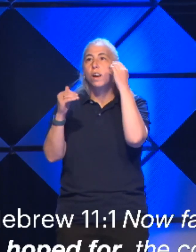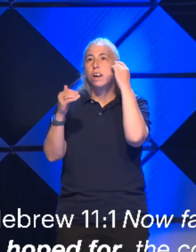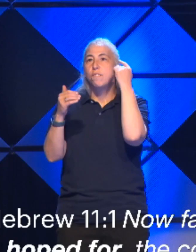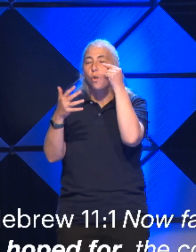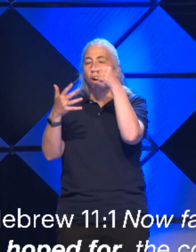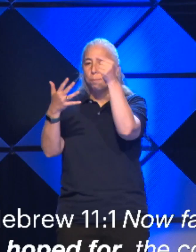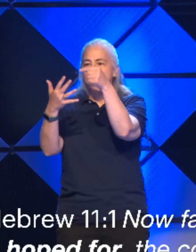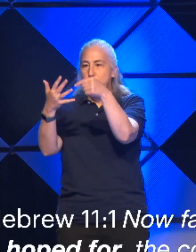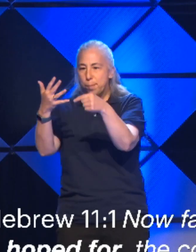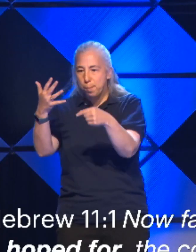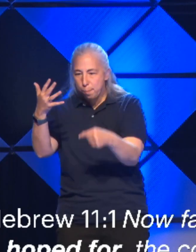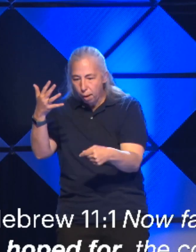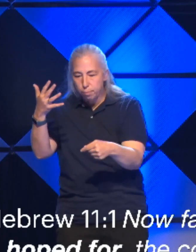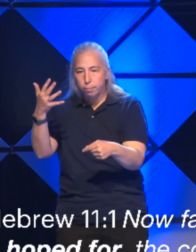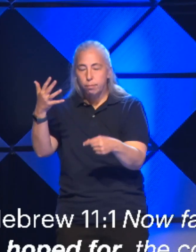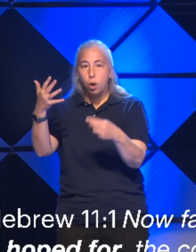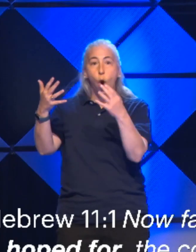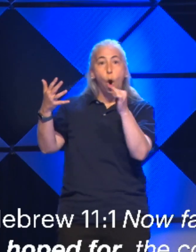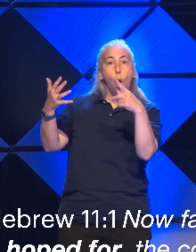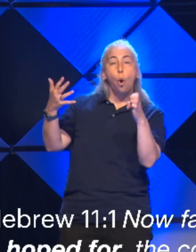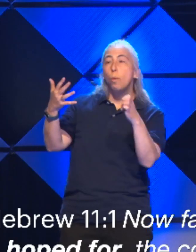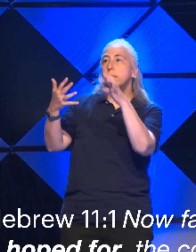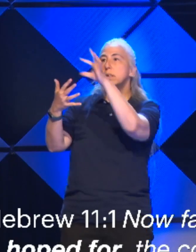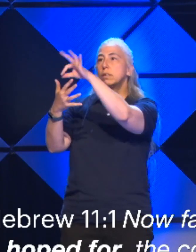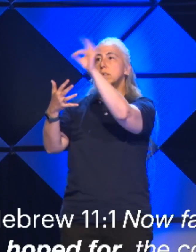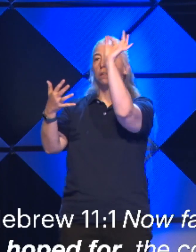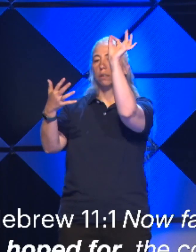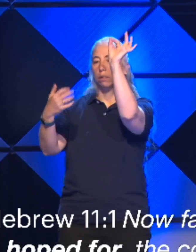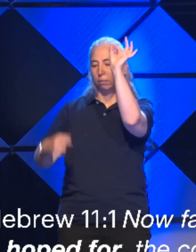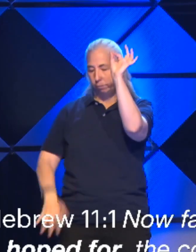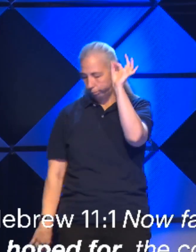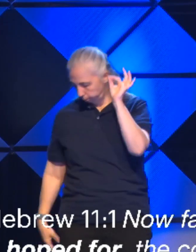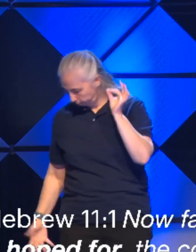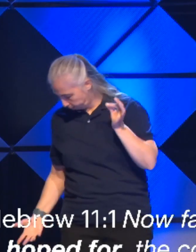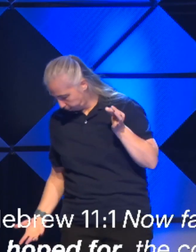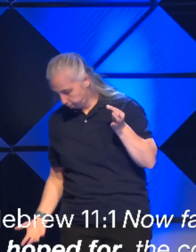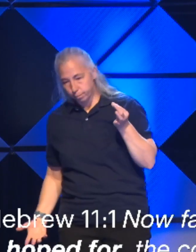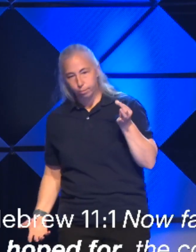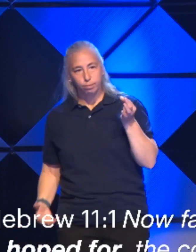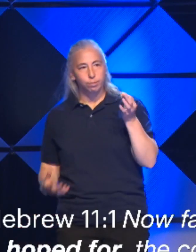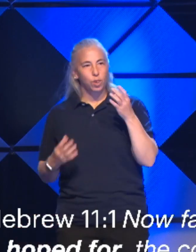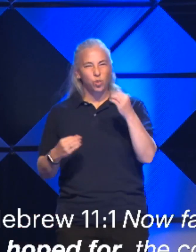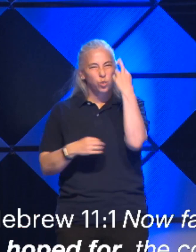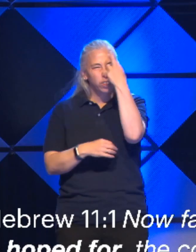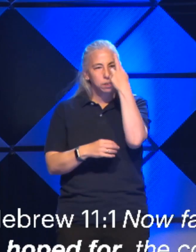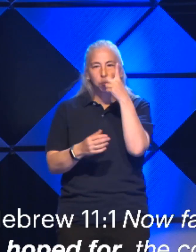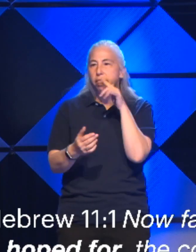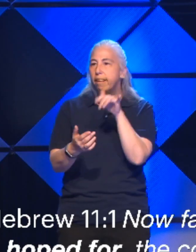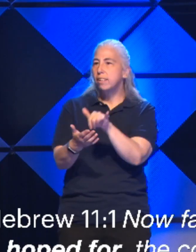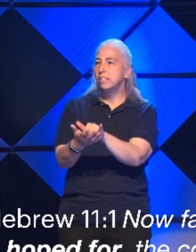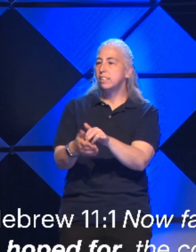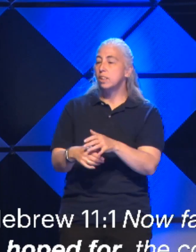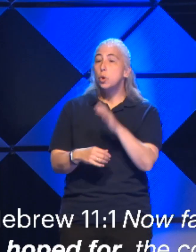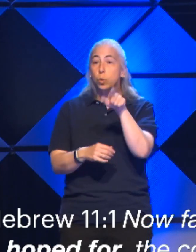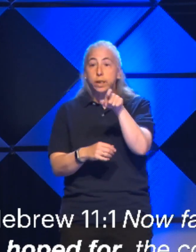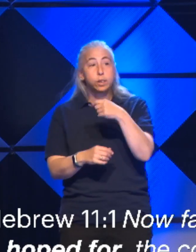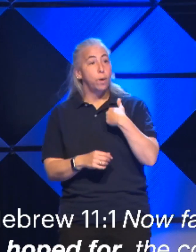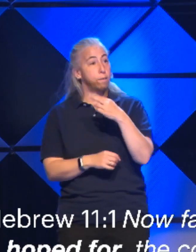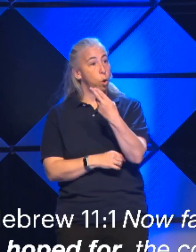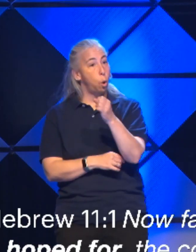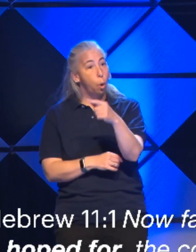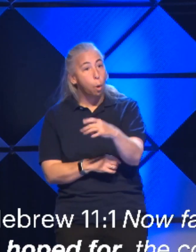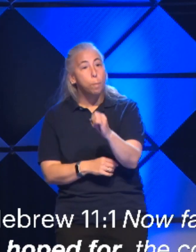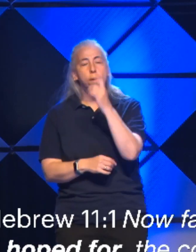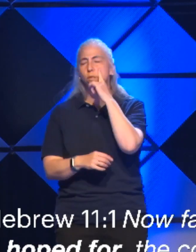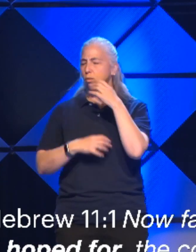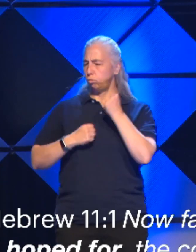faith is powerless, senseless, useless. We need hope in order to have a strong